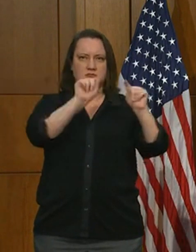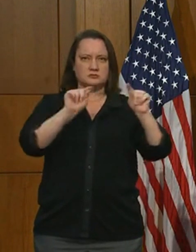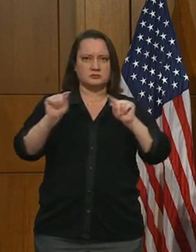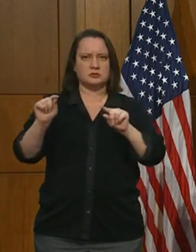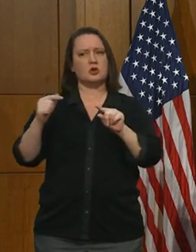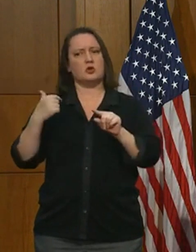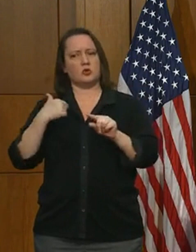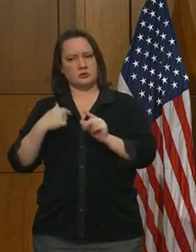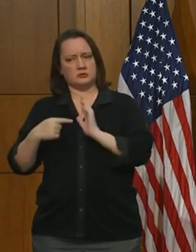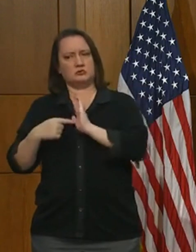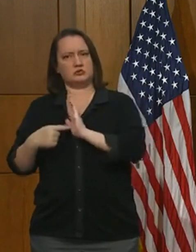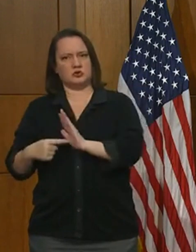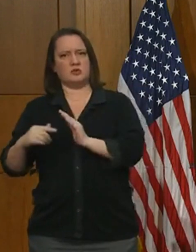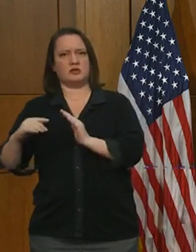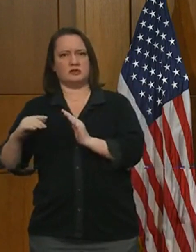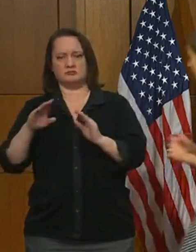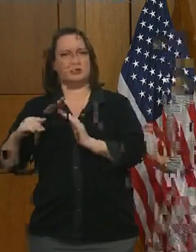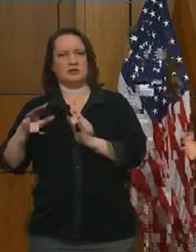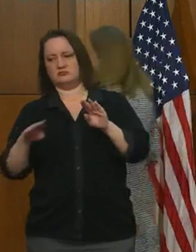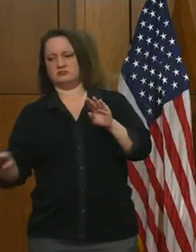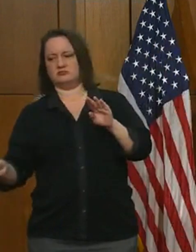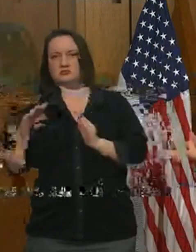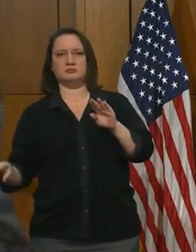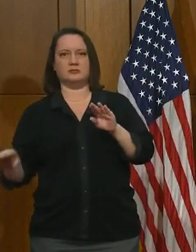want to handle the?